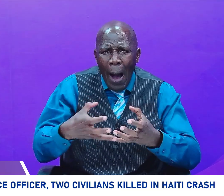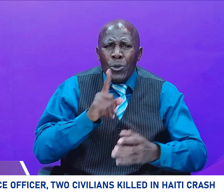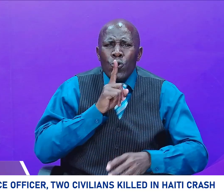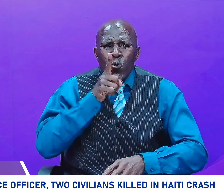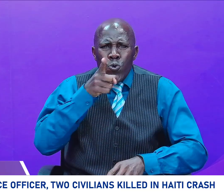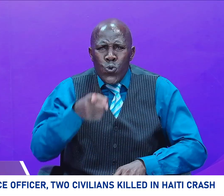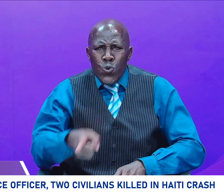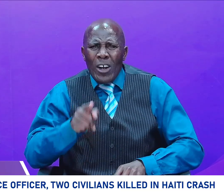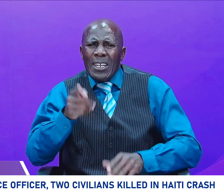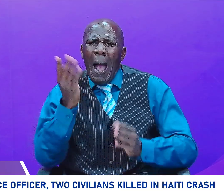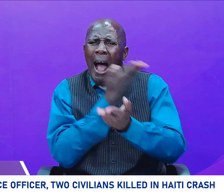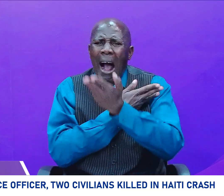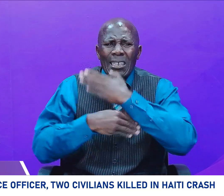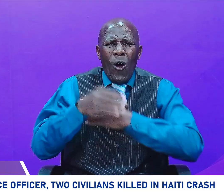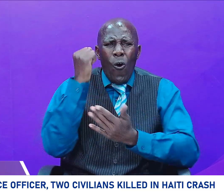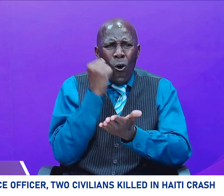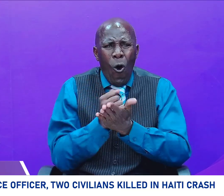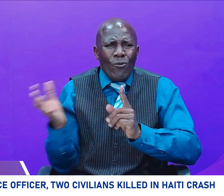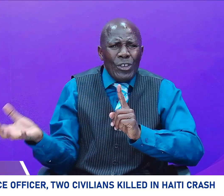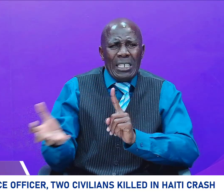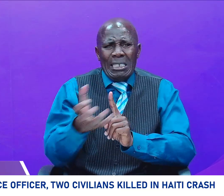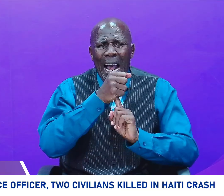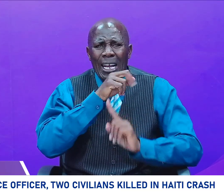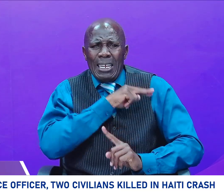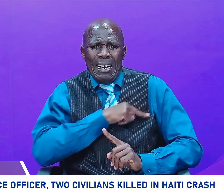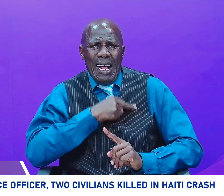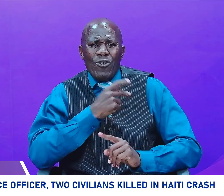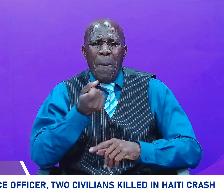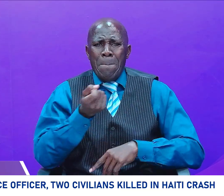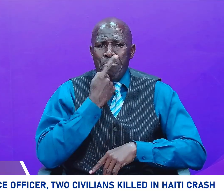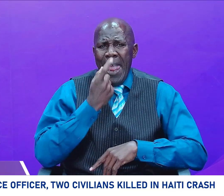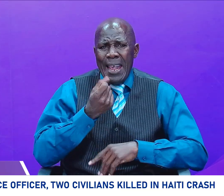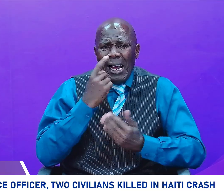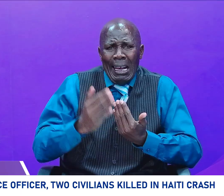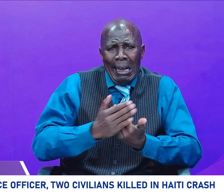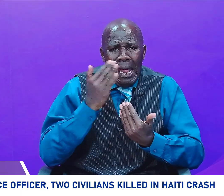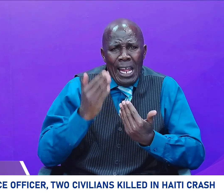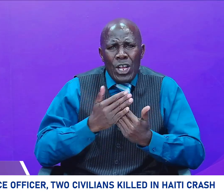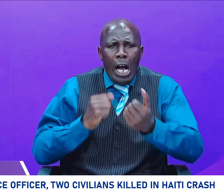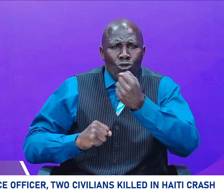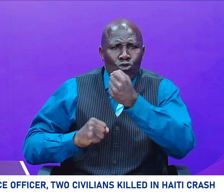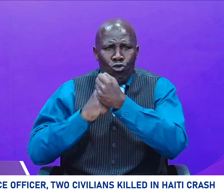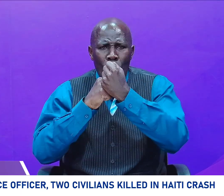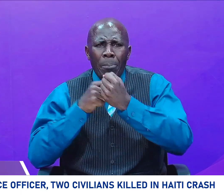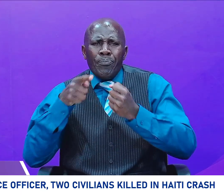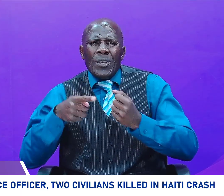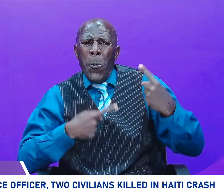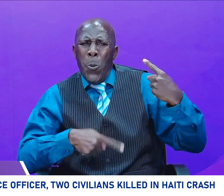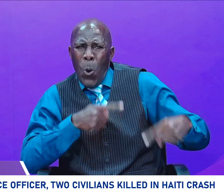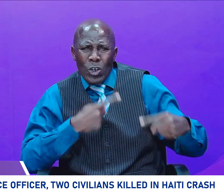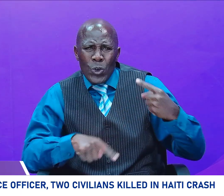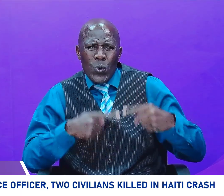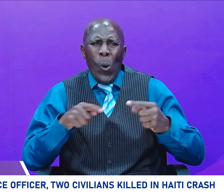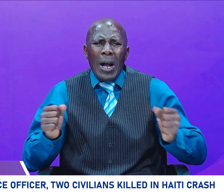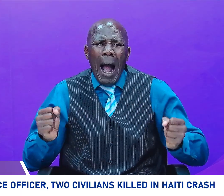that the NPS is working closely with the Mission Command to ensure the injured officers